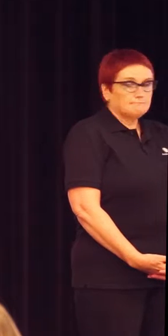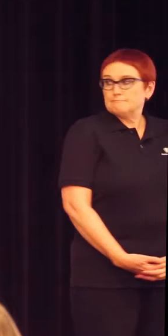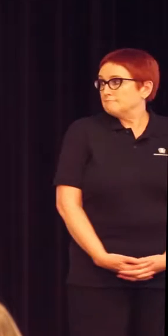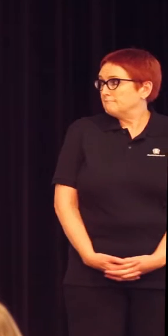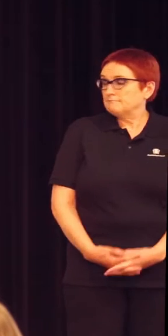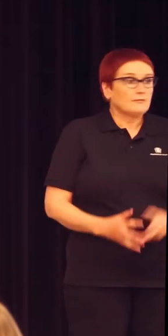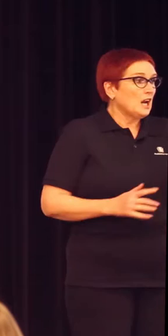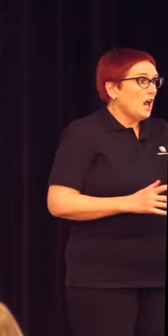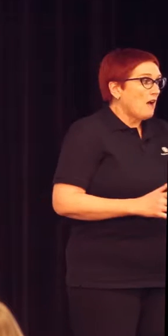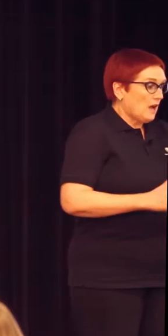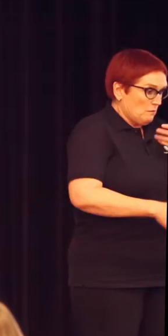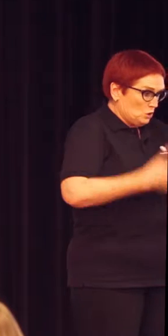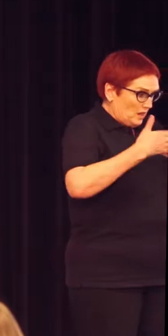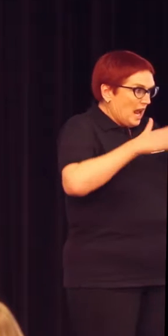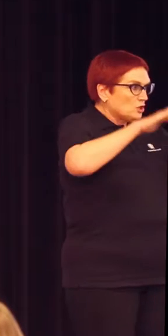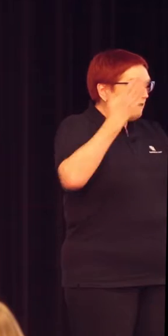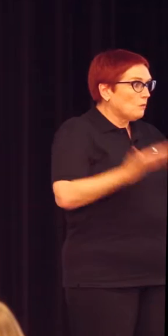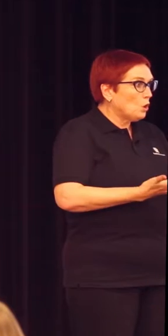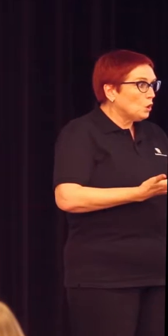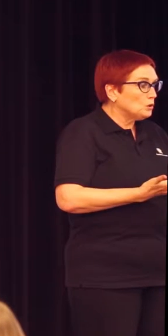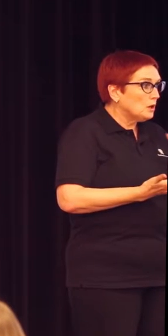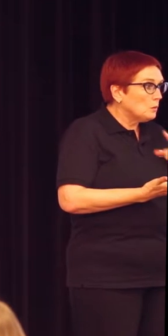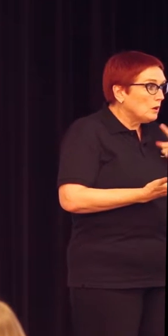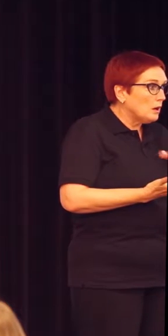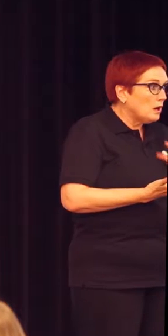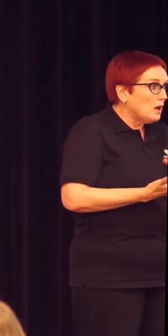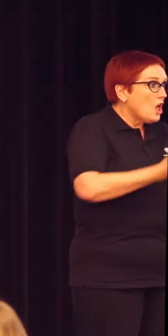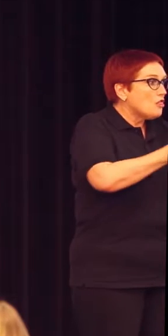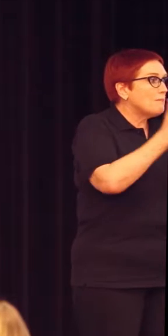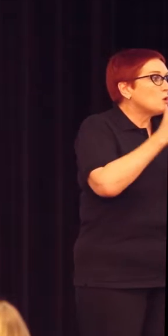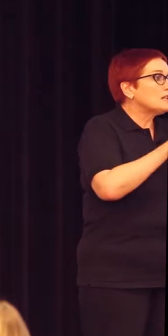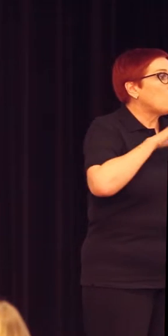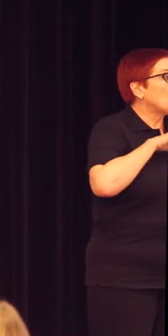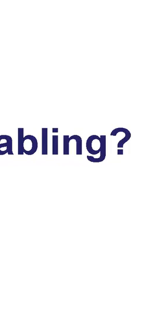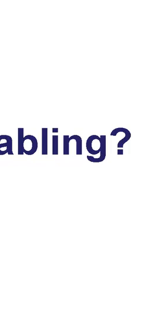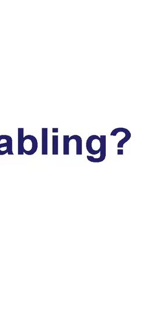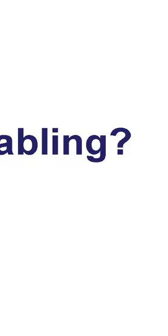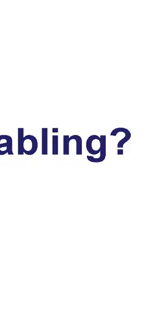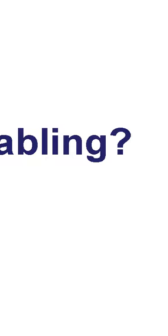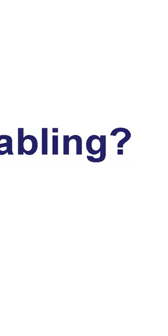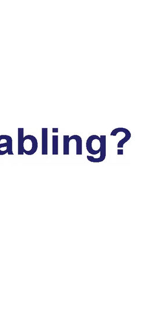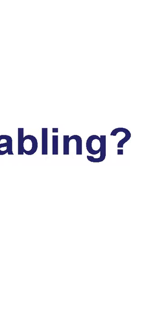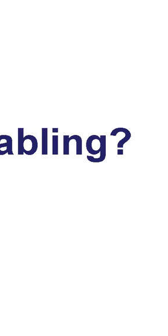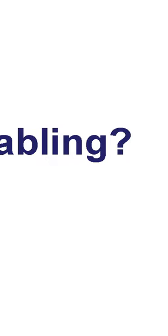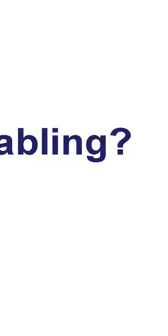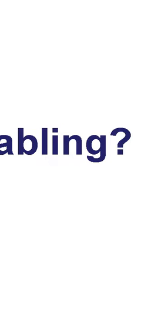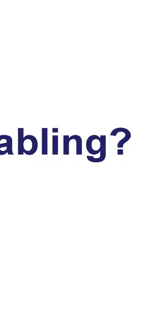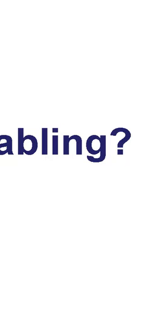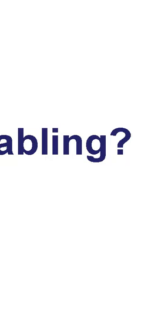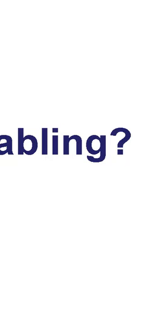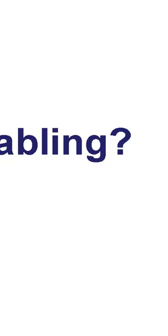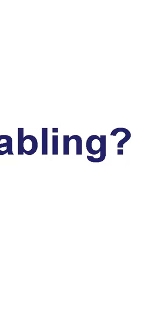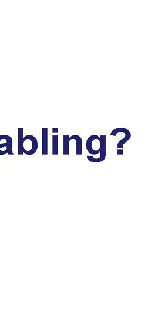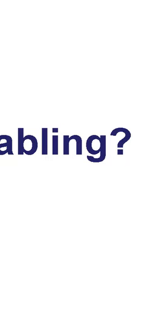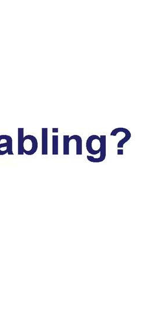I've come to the end of the world because the most important question we need to ask, is education enabling or disabling,